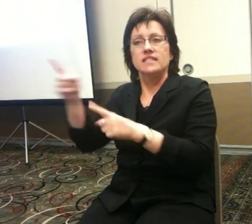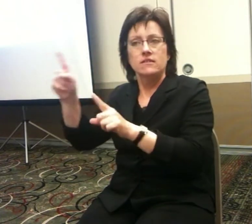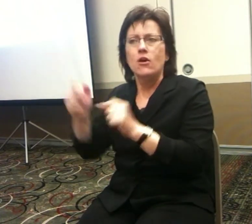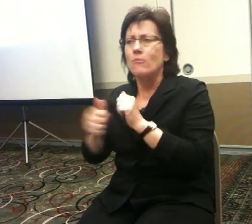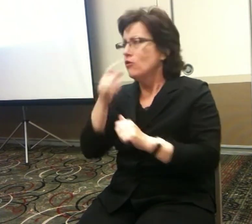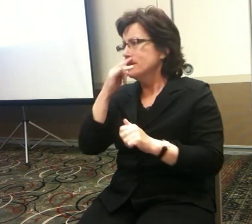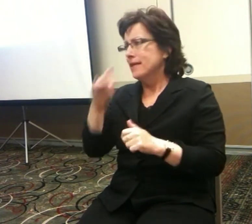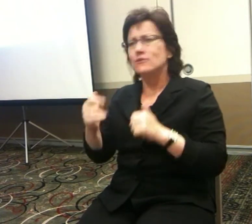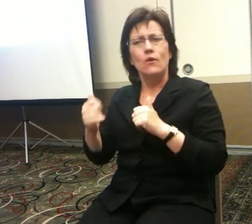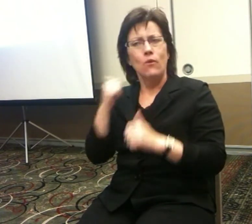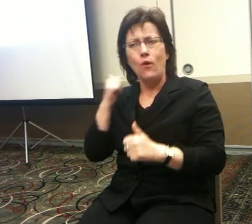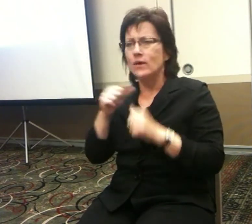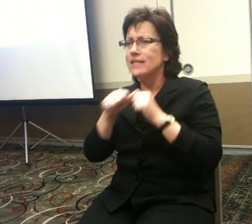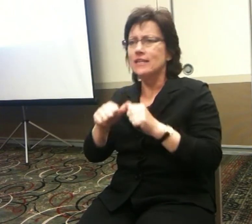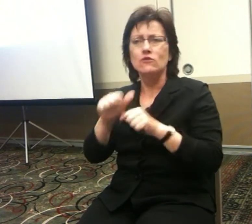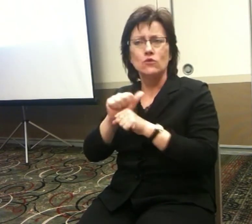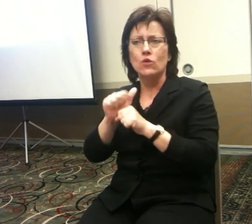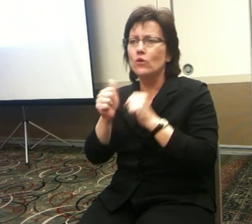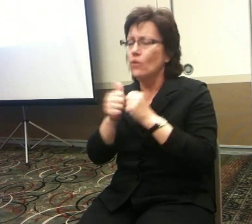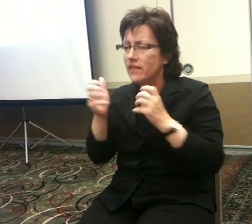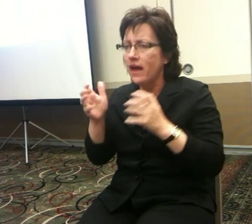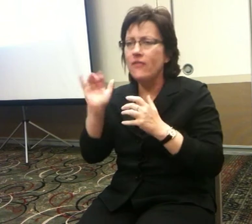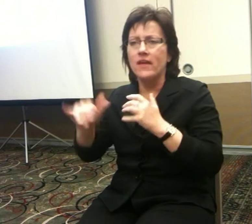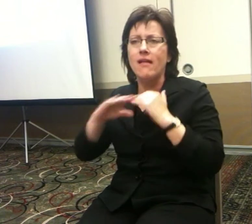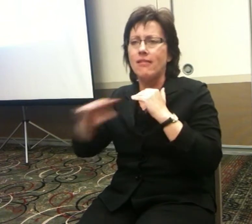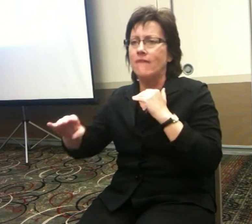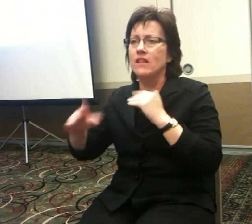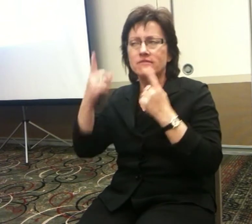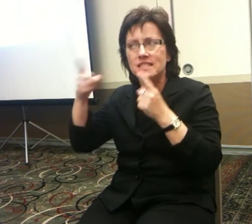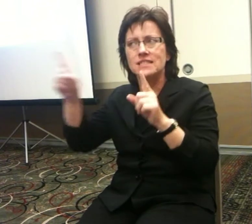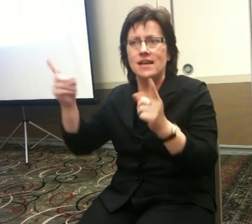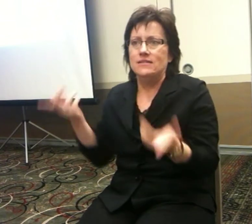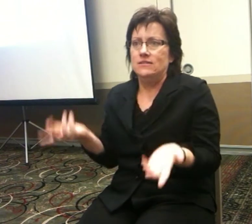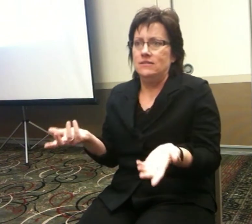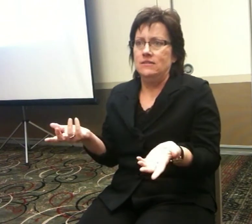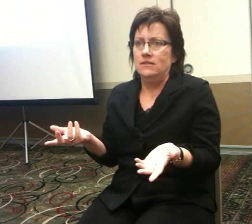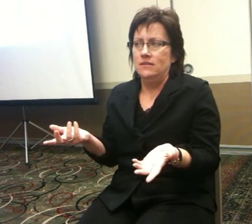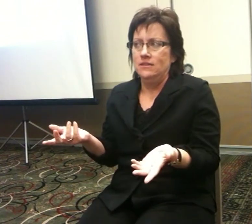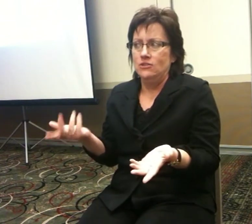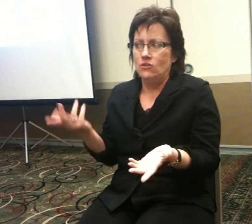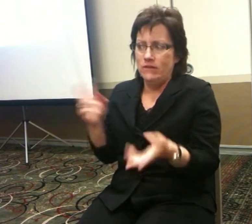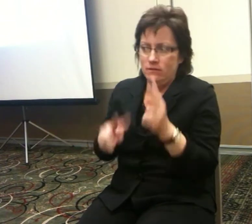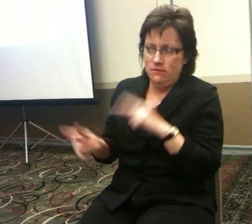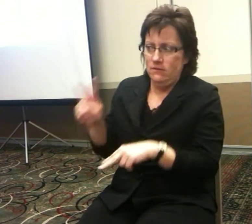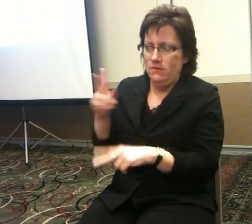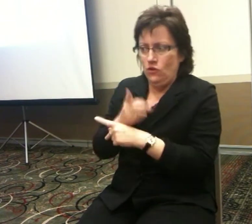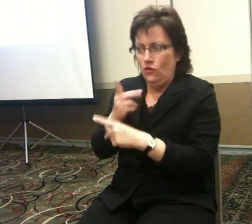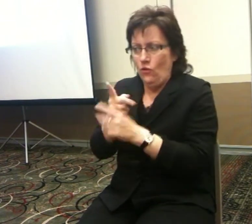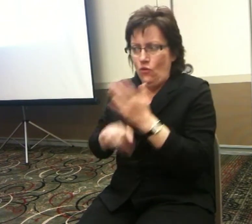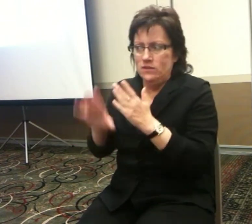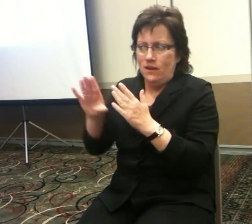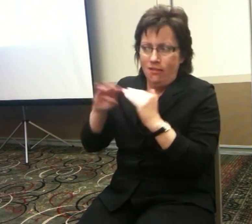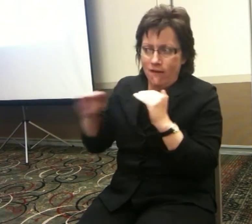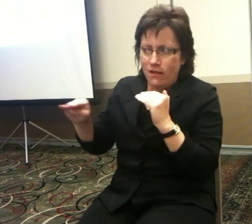level of success. Now that means I've got to understand what that level should be, and we don't have any of that information yet for this